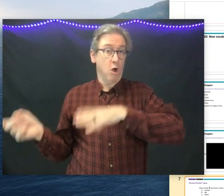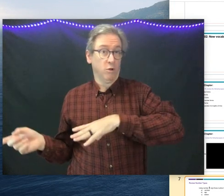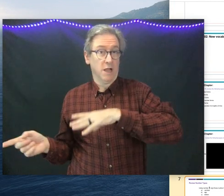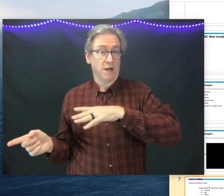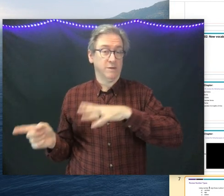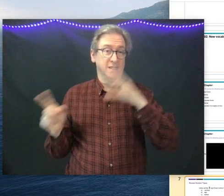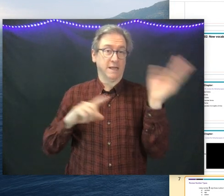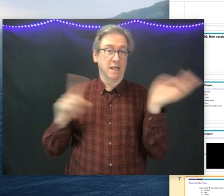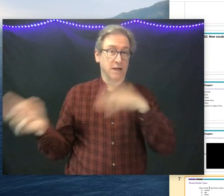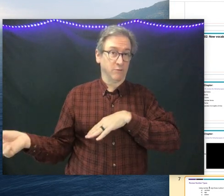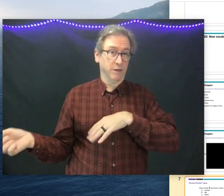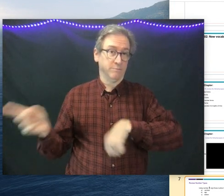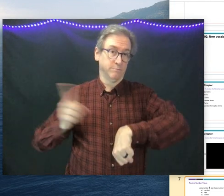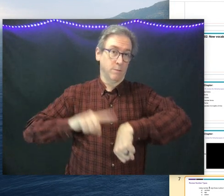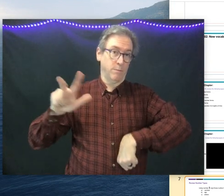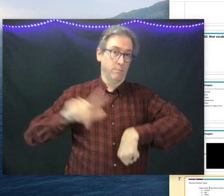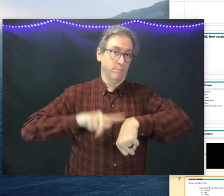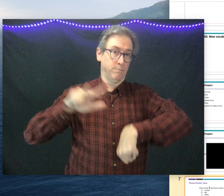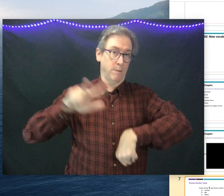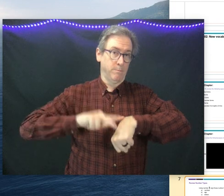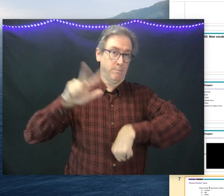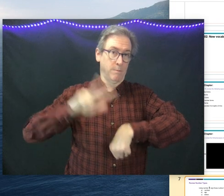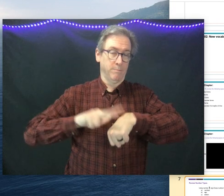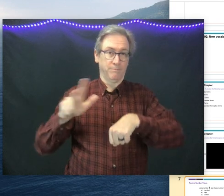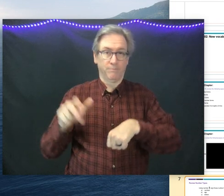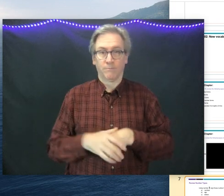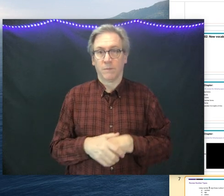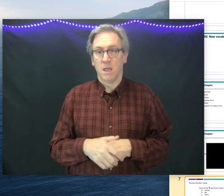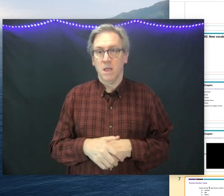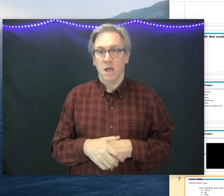3 o'clock. We say clock 3.